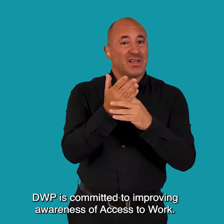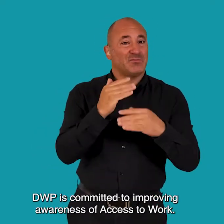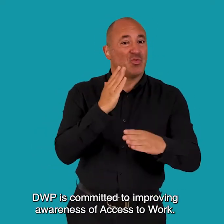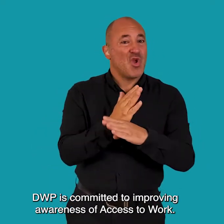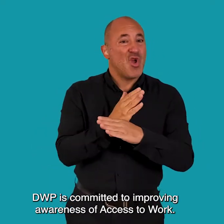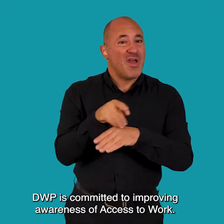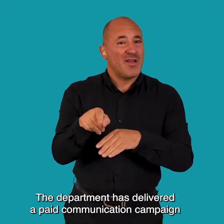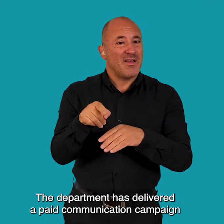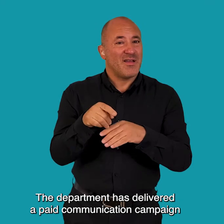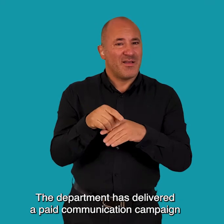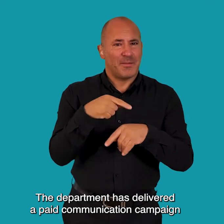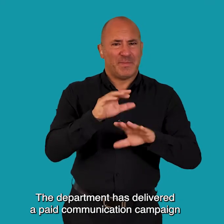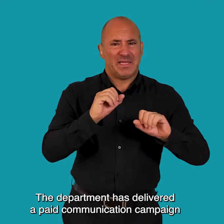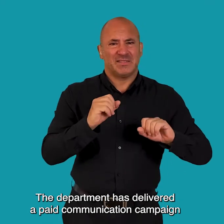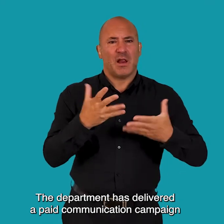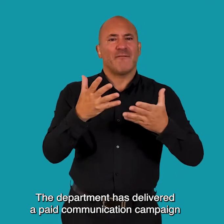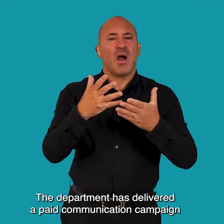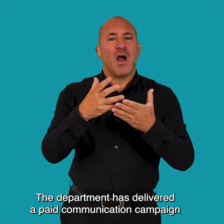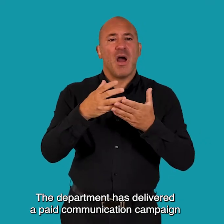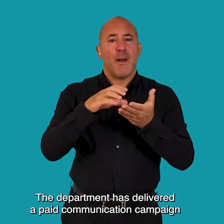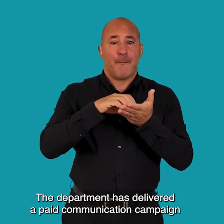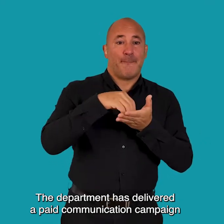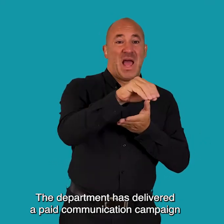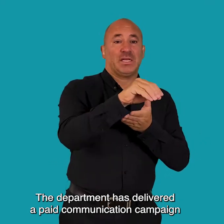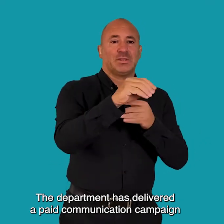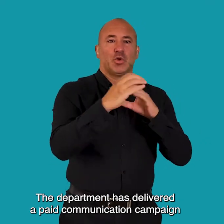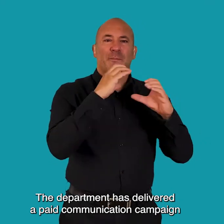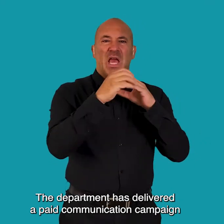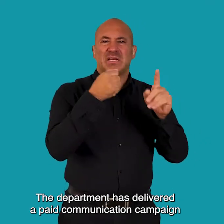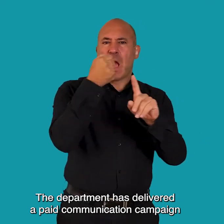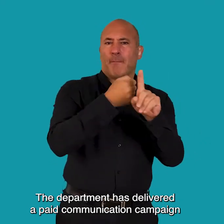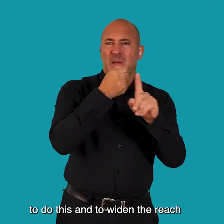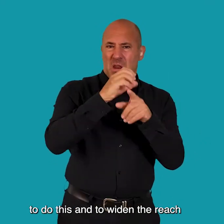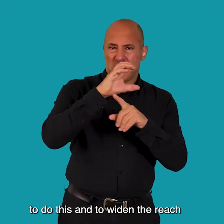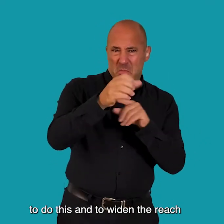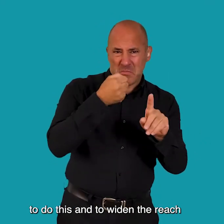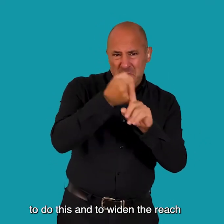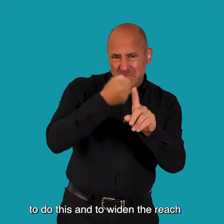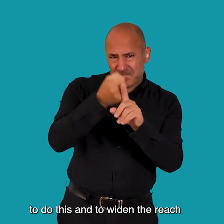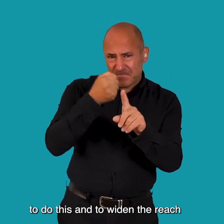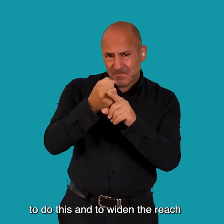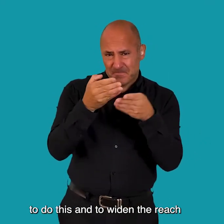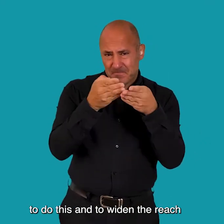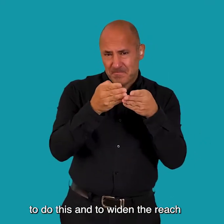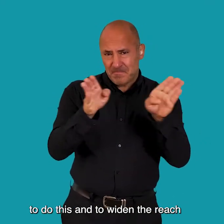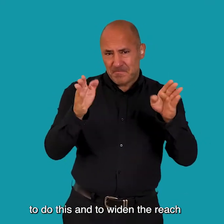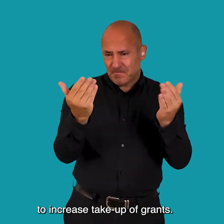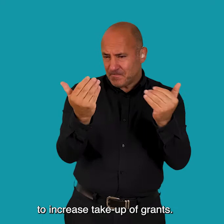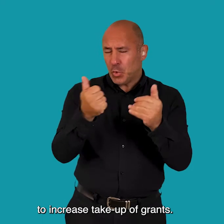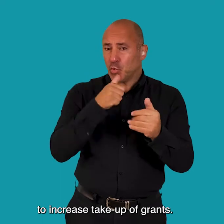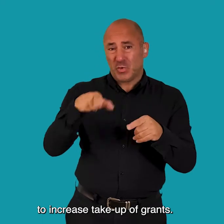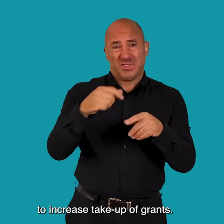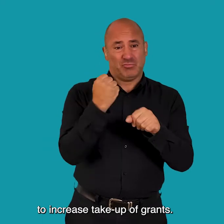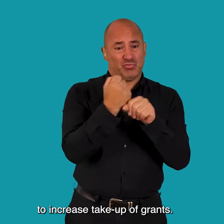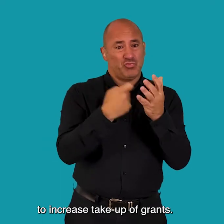work. The department has delivered a paid communication campaign to do this and to widen the reach to increase take-up of